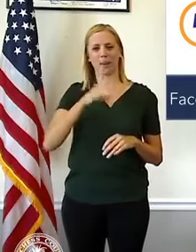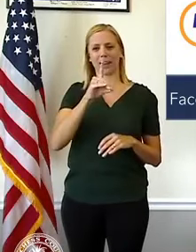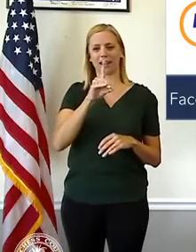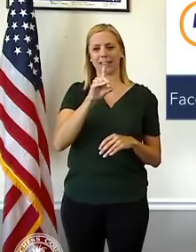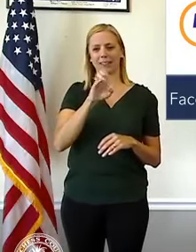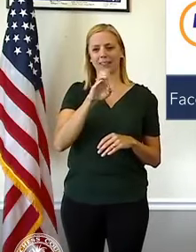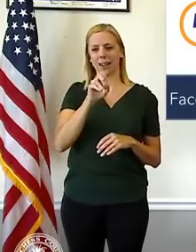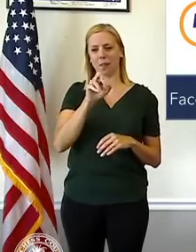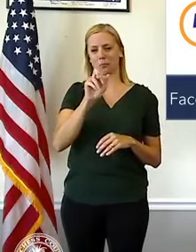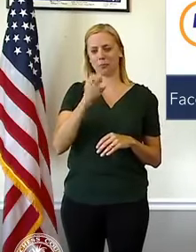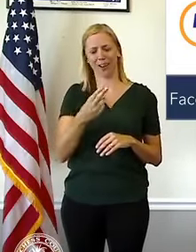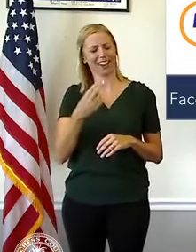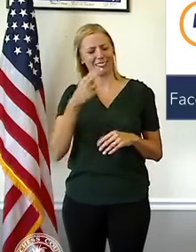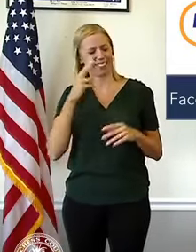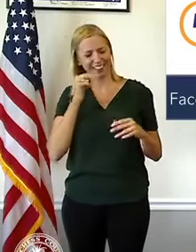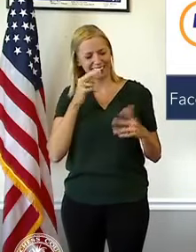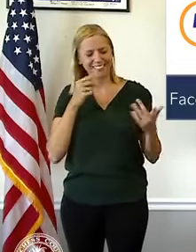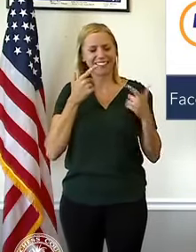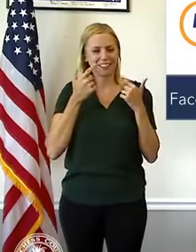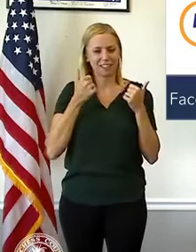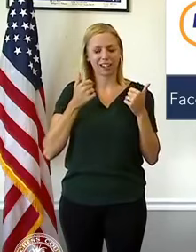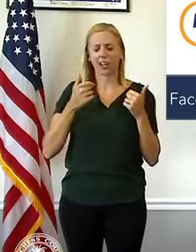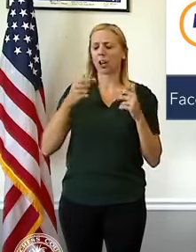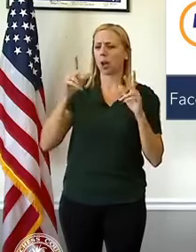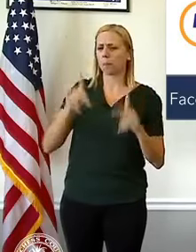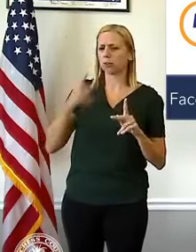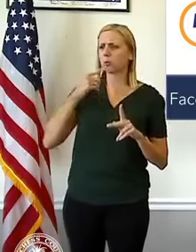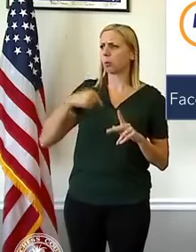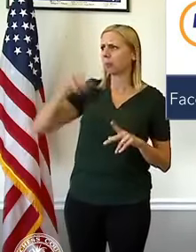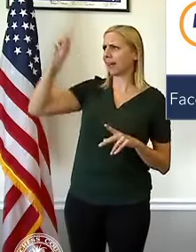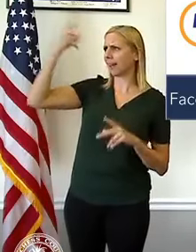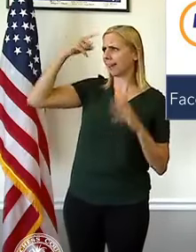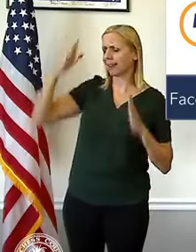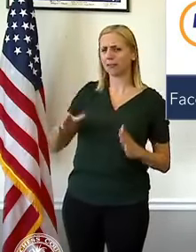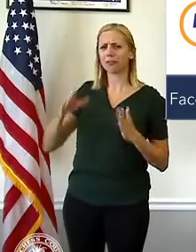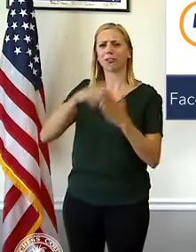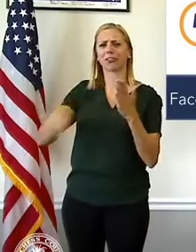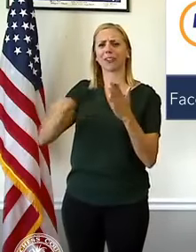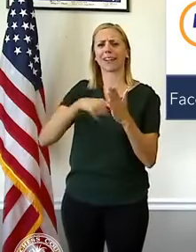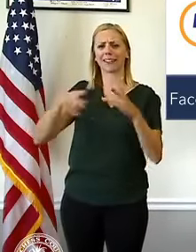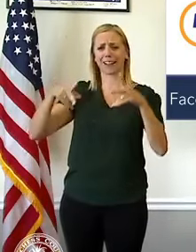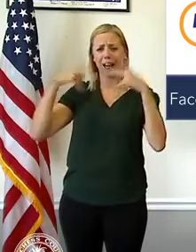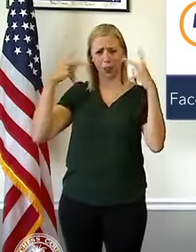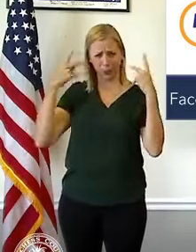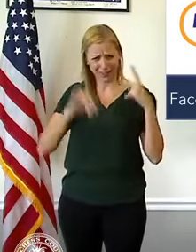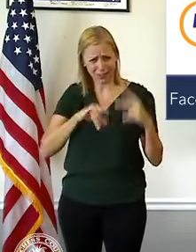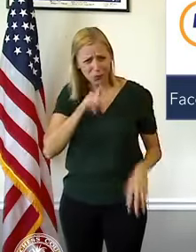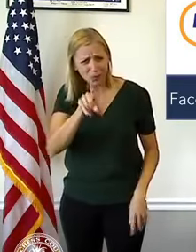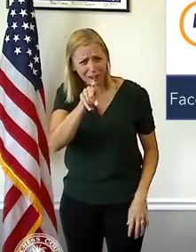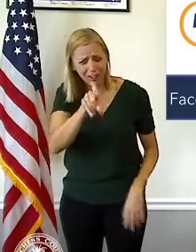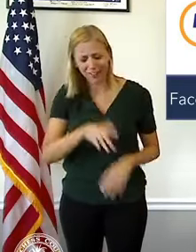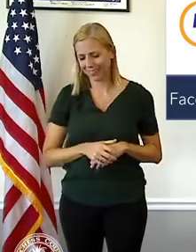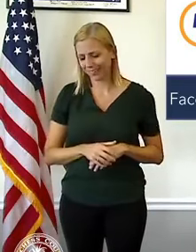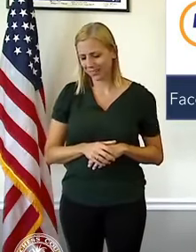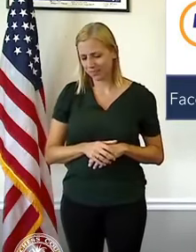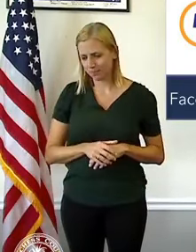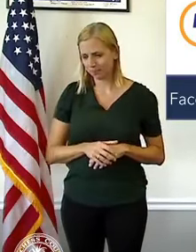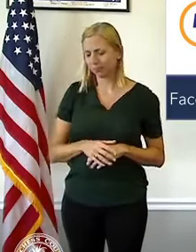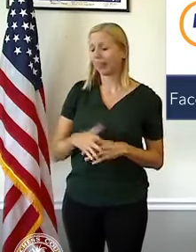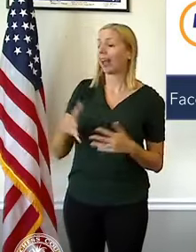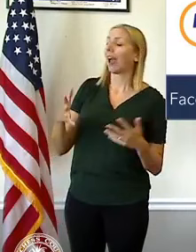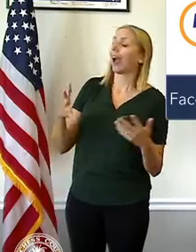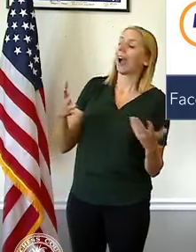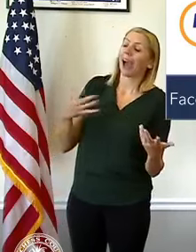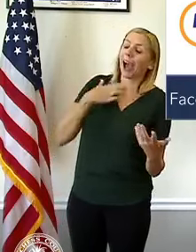Somebody told me the governor has canceled Halloween. Is that true? As much as it would benefit me to